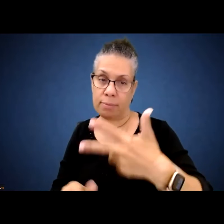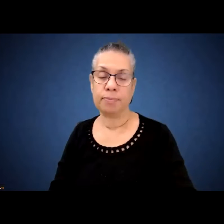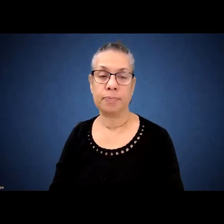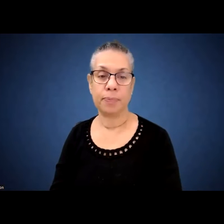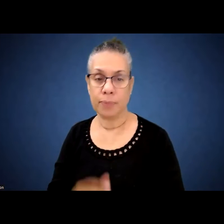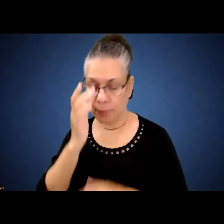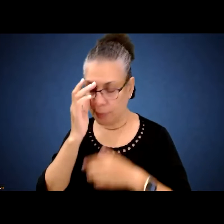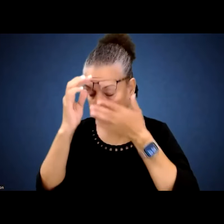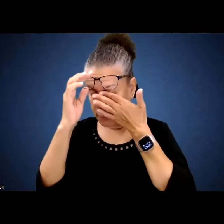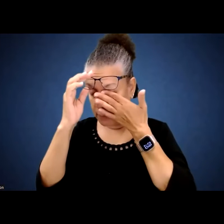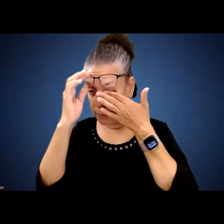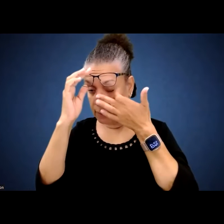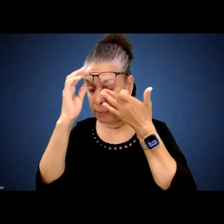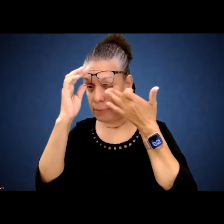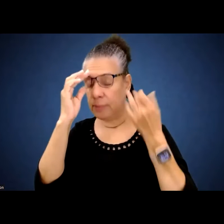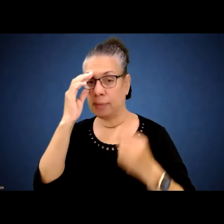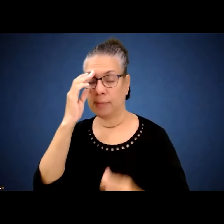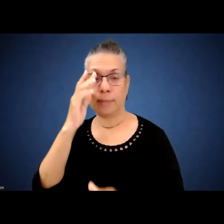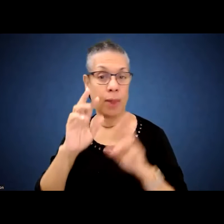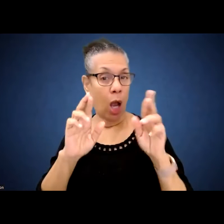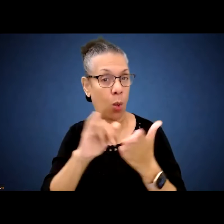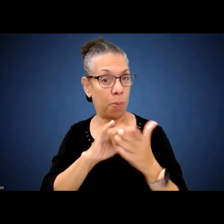I hope that answers that person's question.